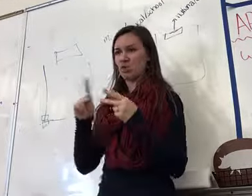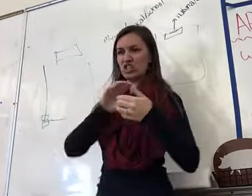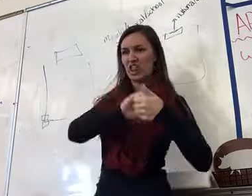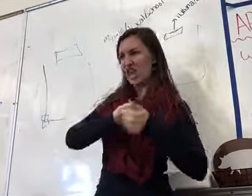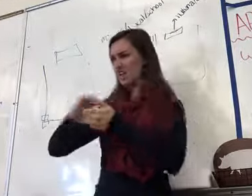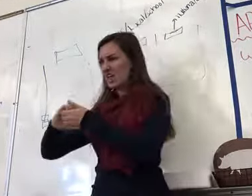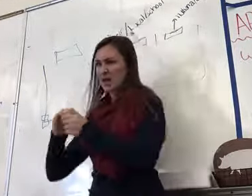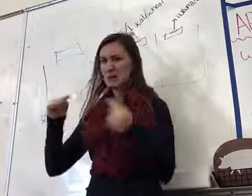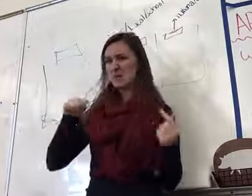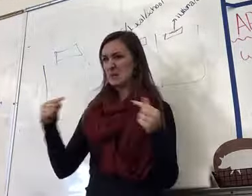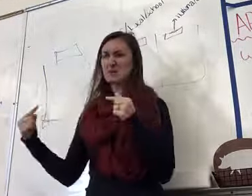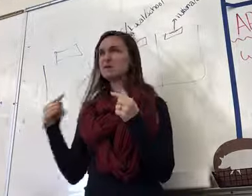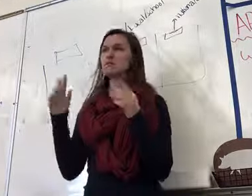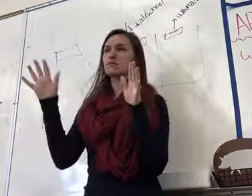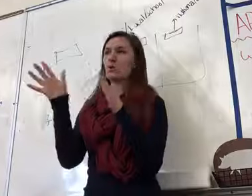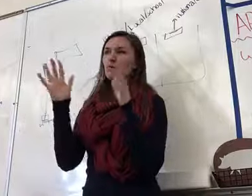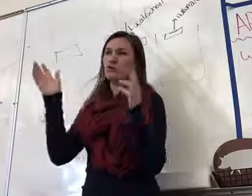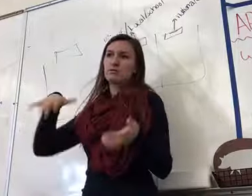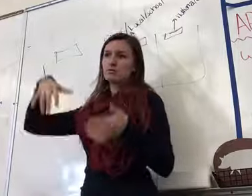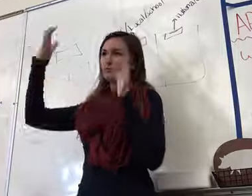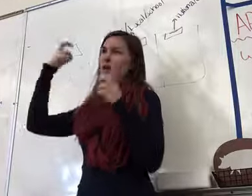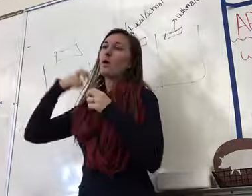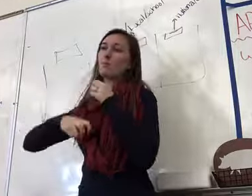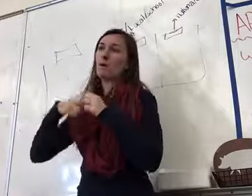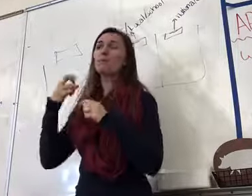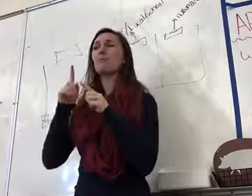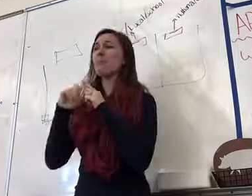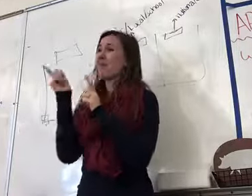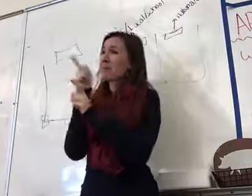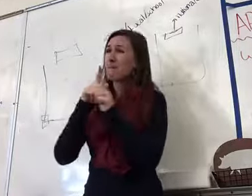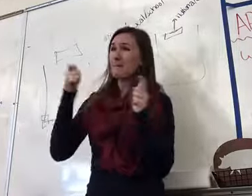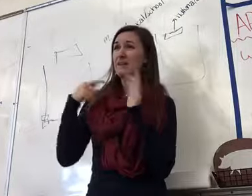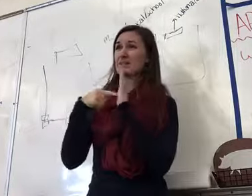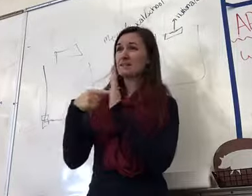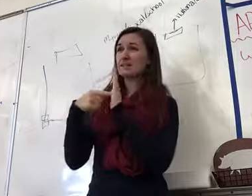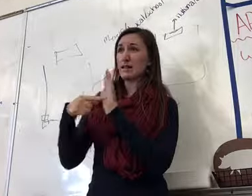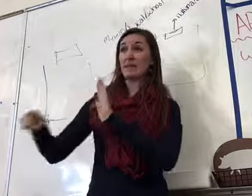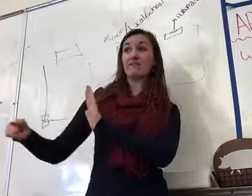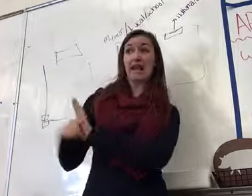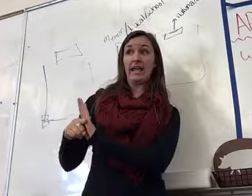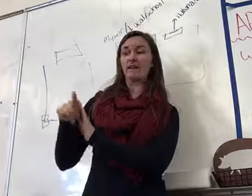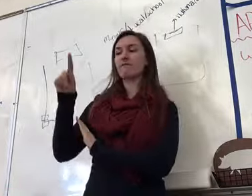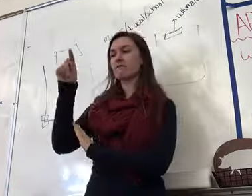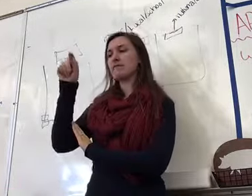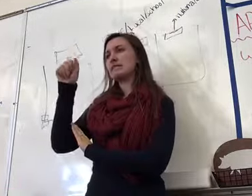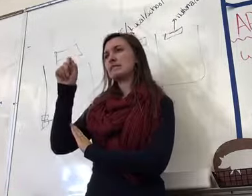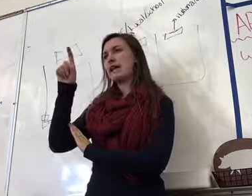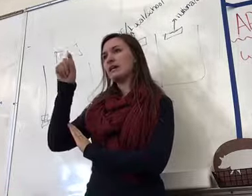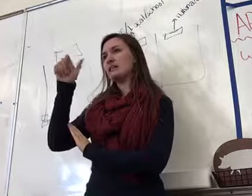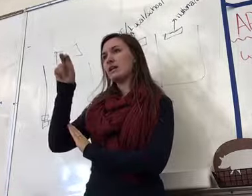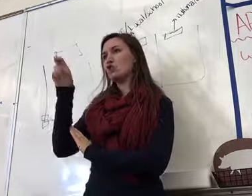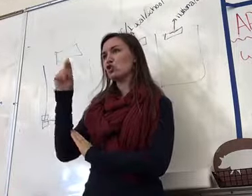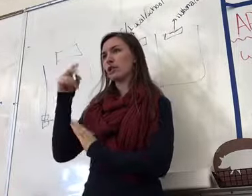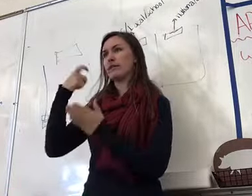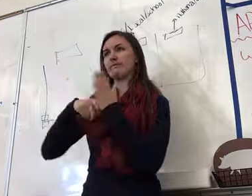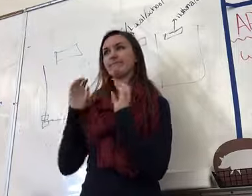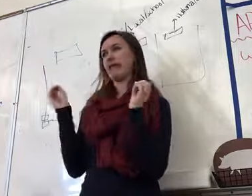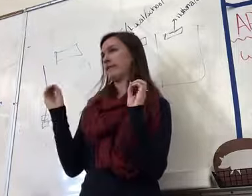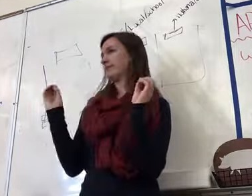other. The big one is taxation, though. That's really the most important negative. And the fact that there really was no power